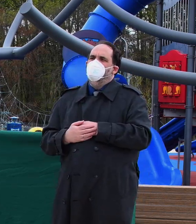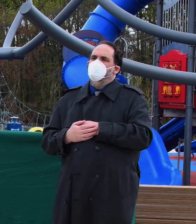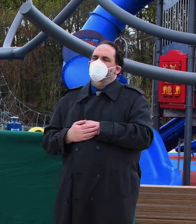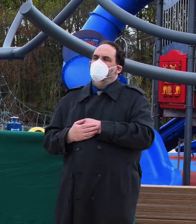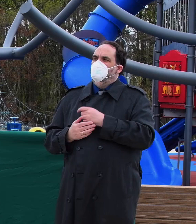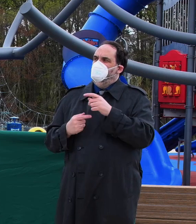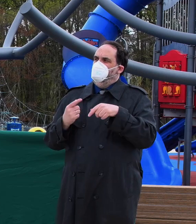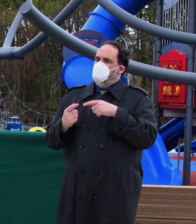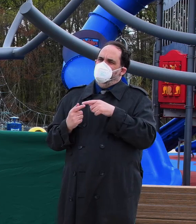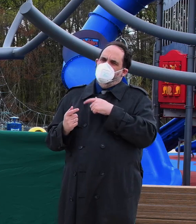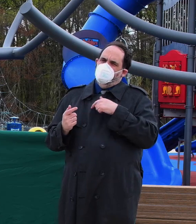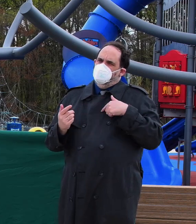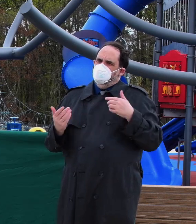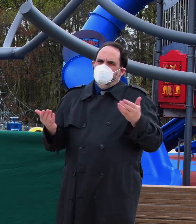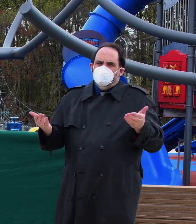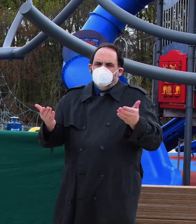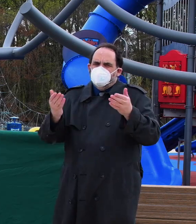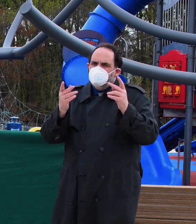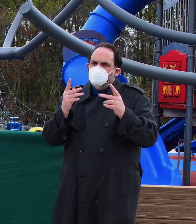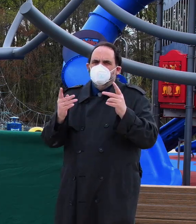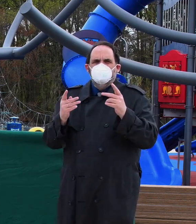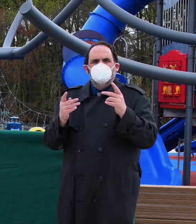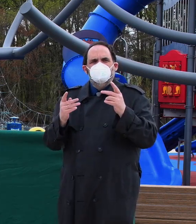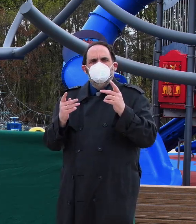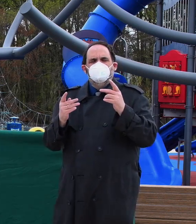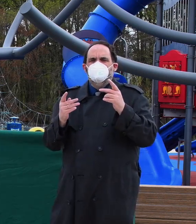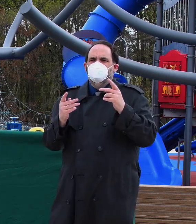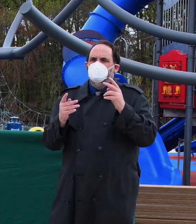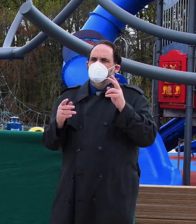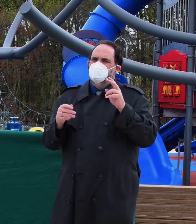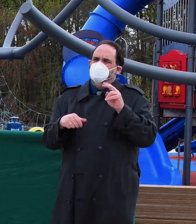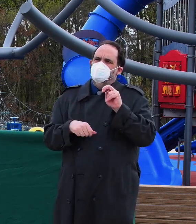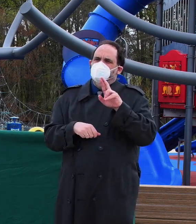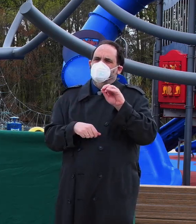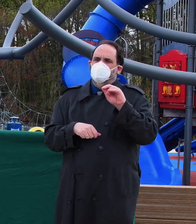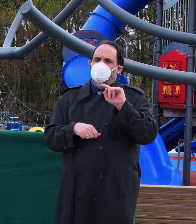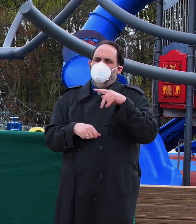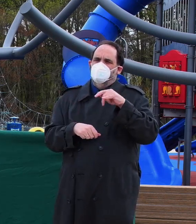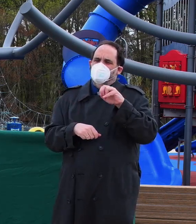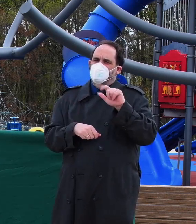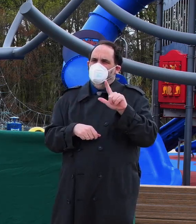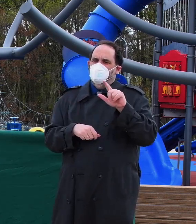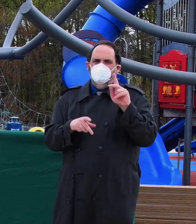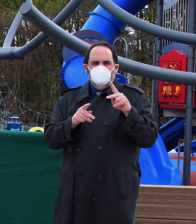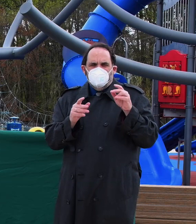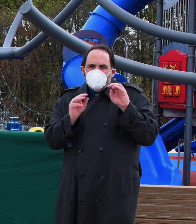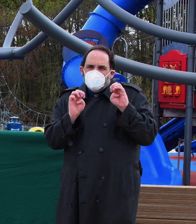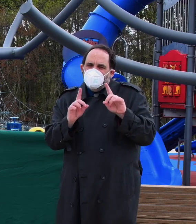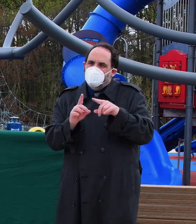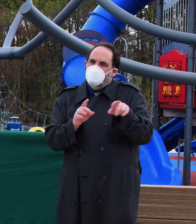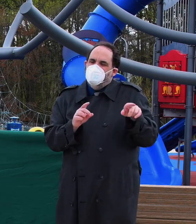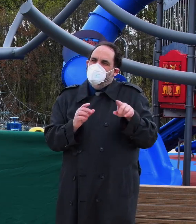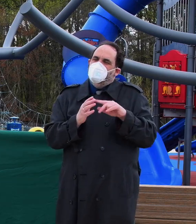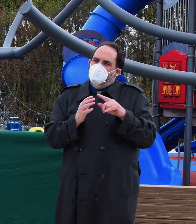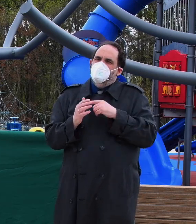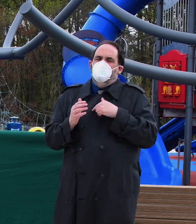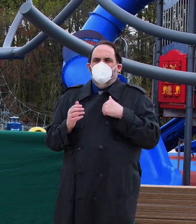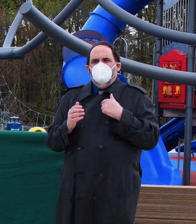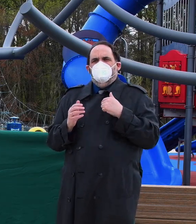By bringing awareness to neurotypical individuals, we take another step toward